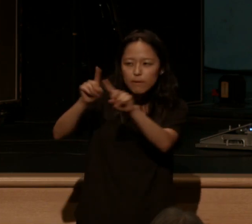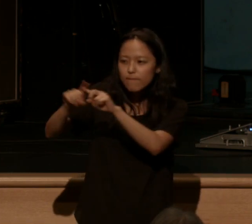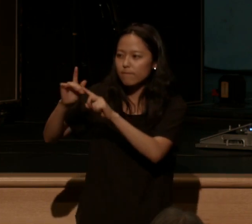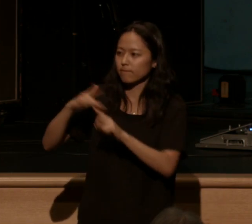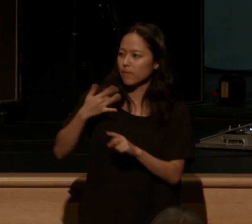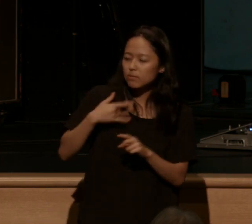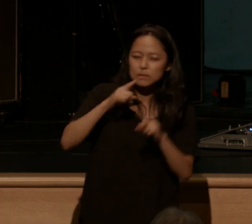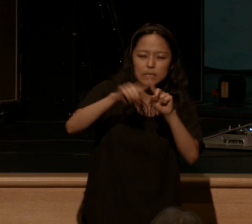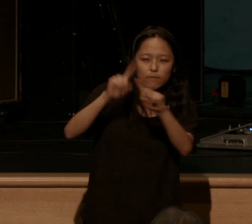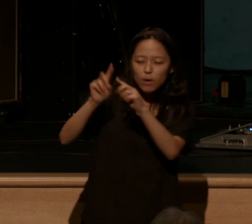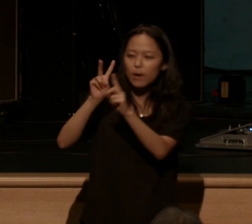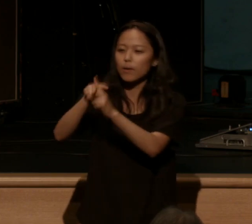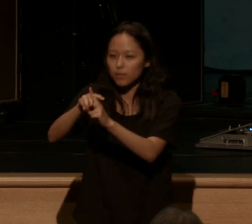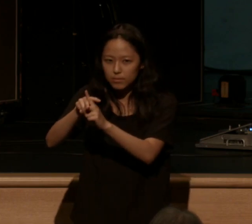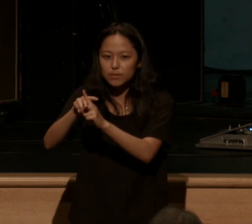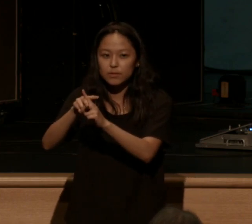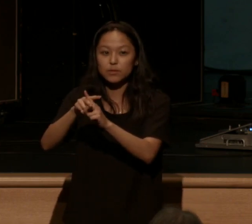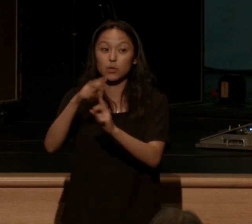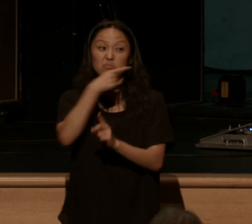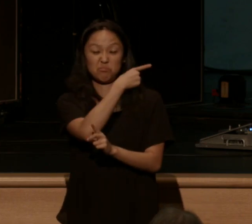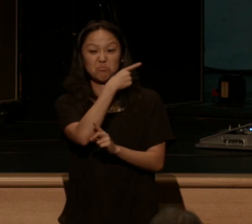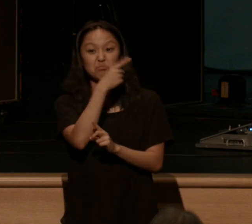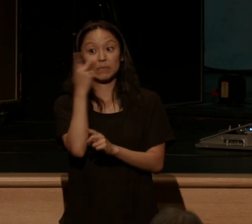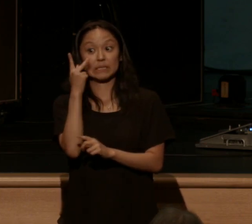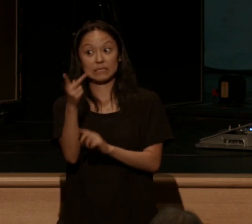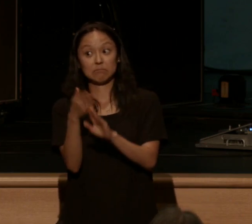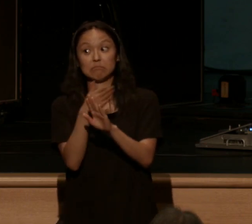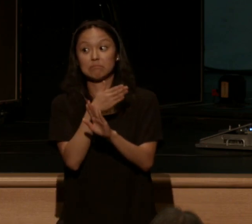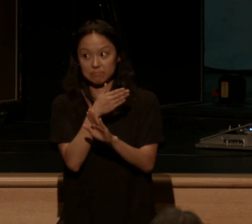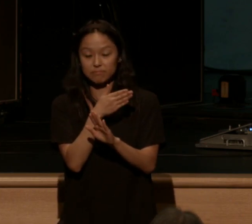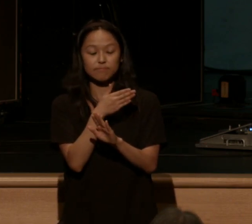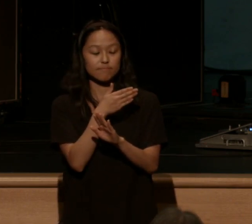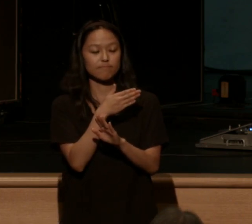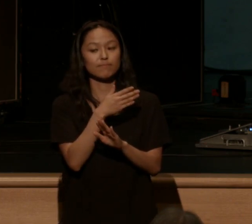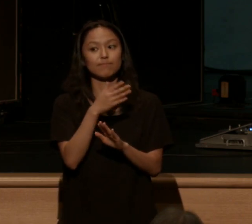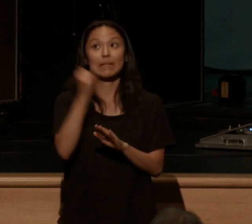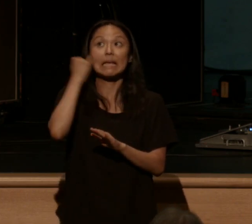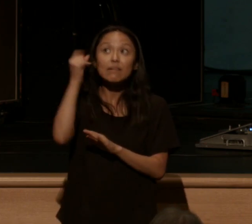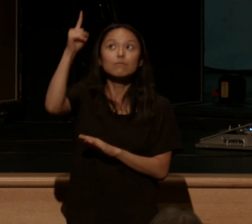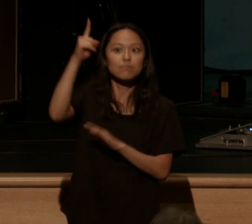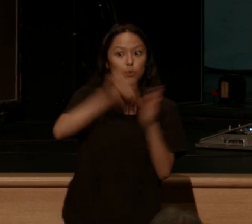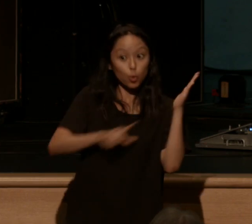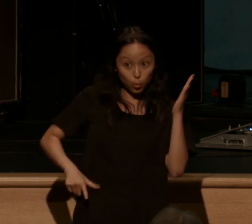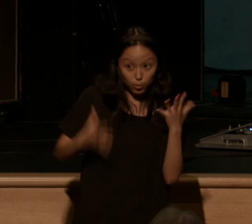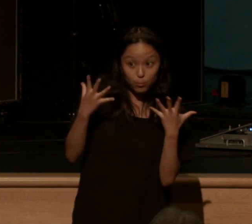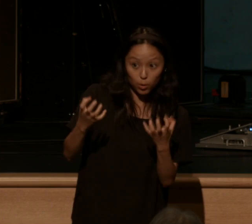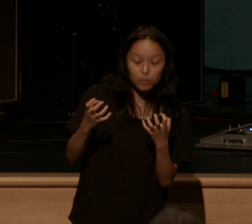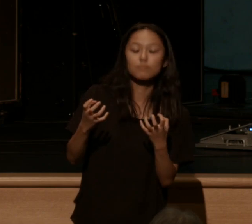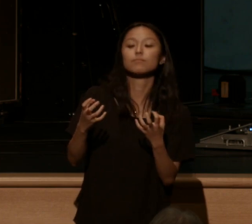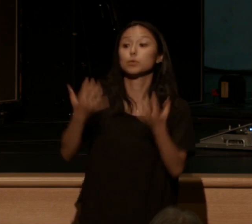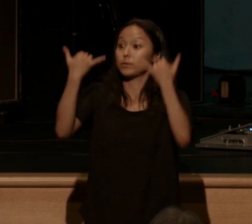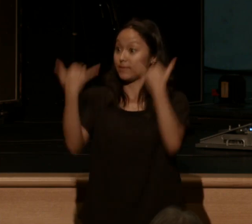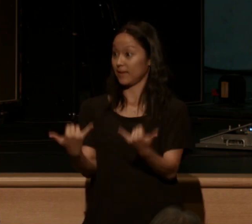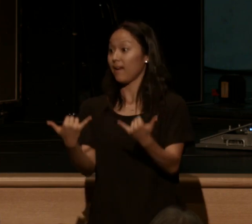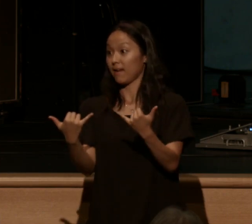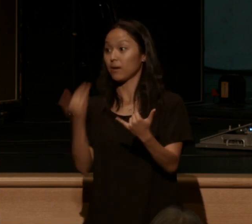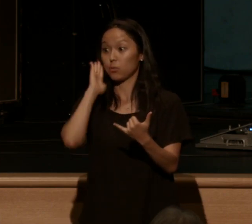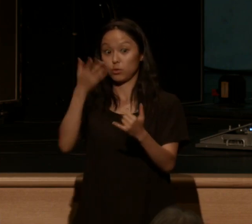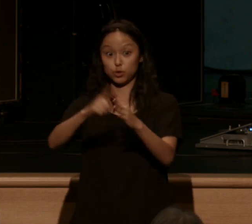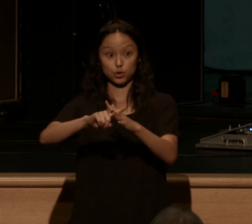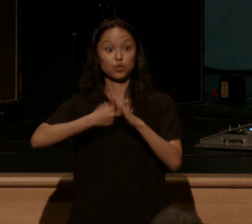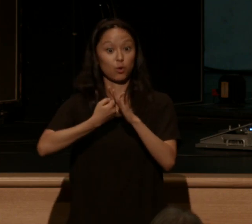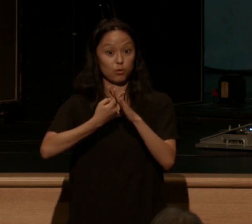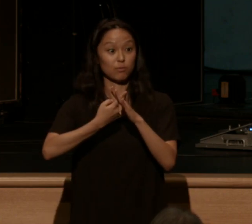application. And so I just wanna give you a bit of a preview. This is what we're gonna do, Lord willing, as we go through this. So today, we're gonna start